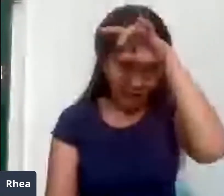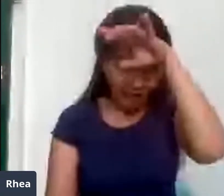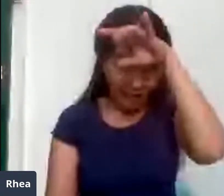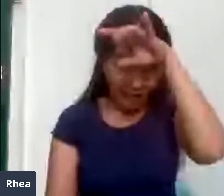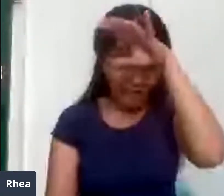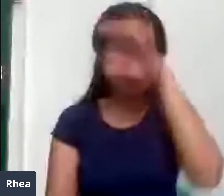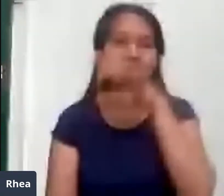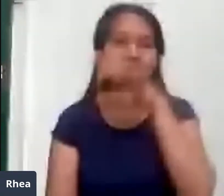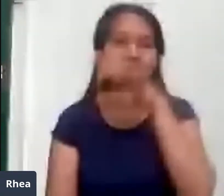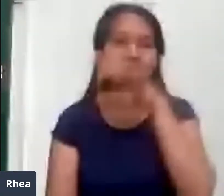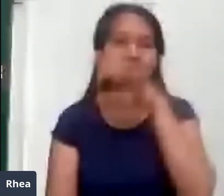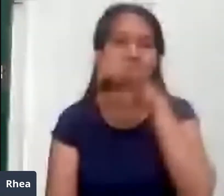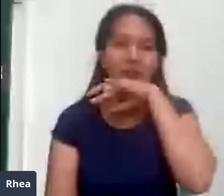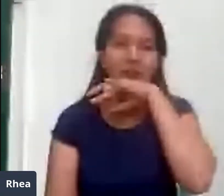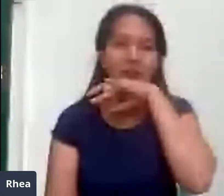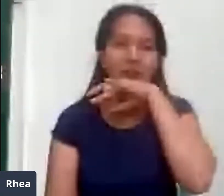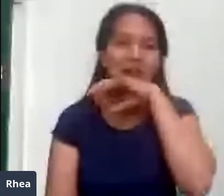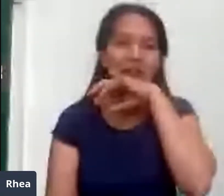grandfather,